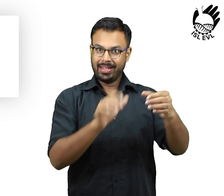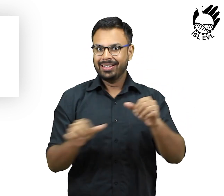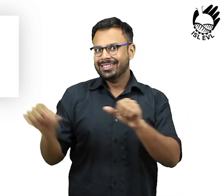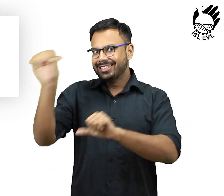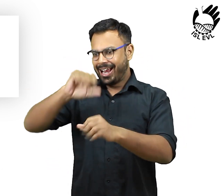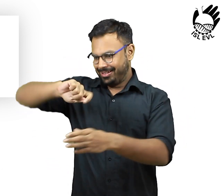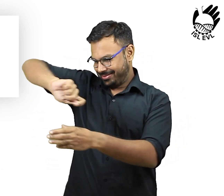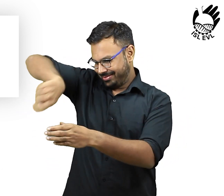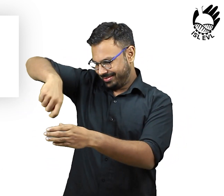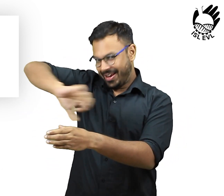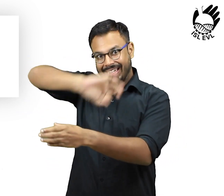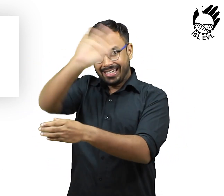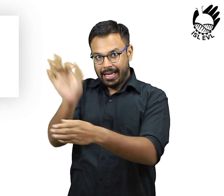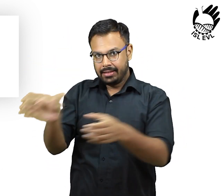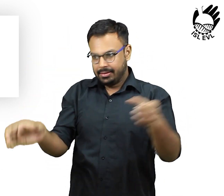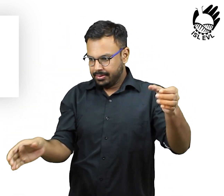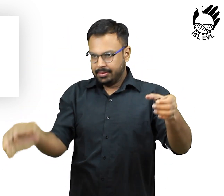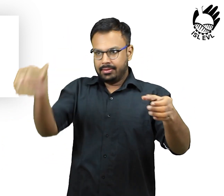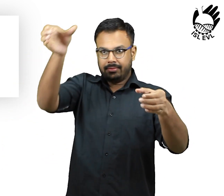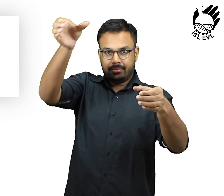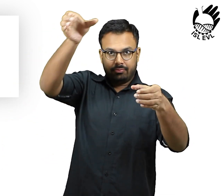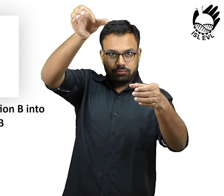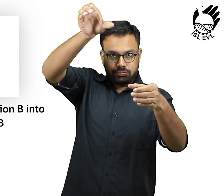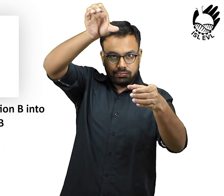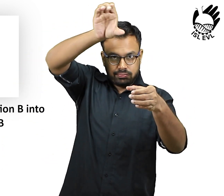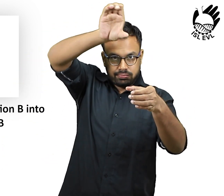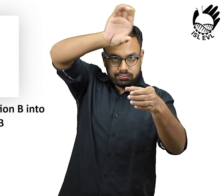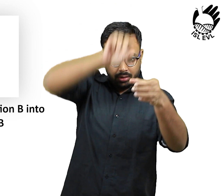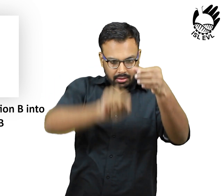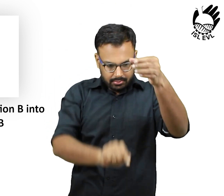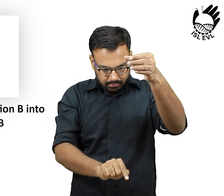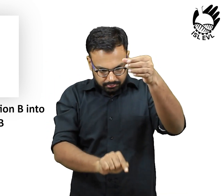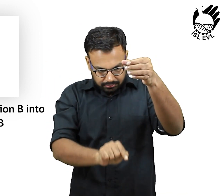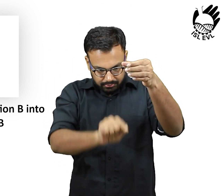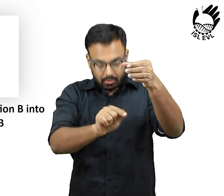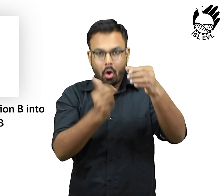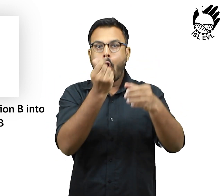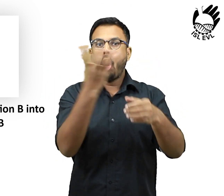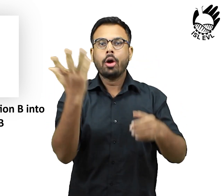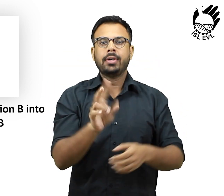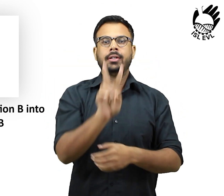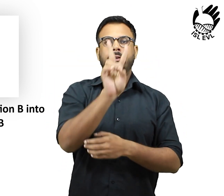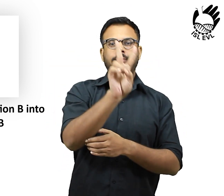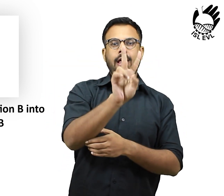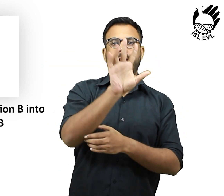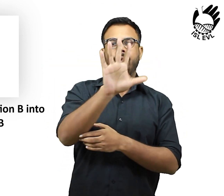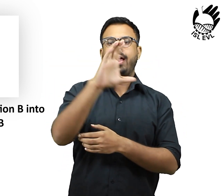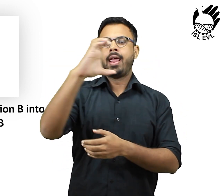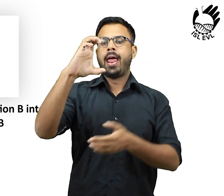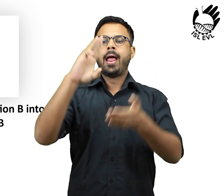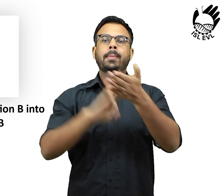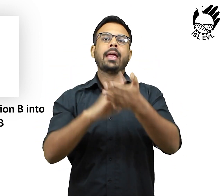Pour 25 centimeters cube of solution B into measuring cylinder B.